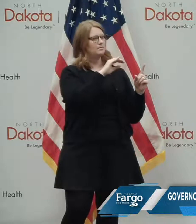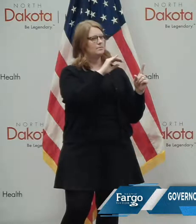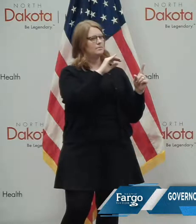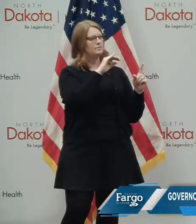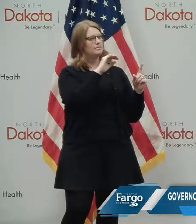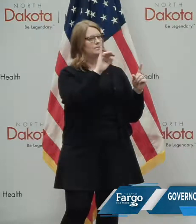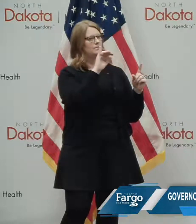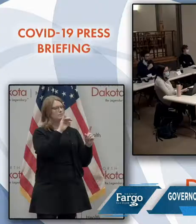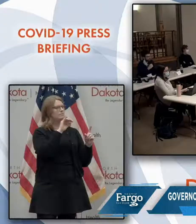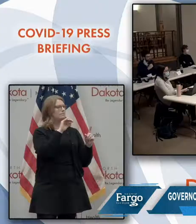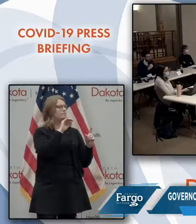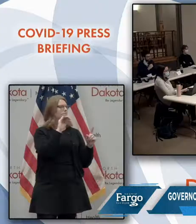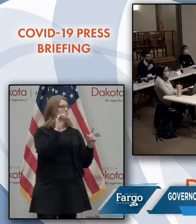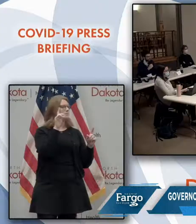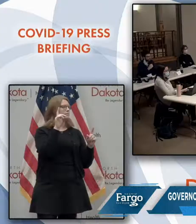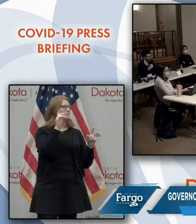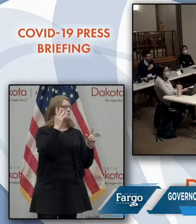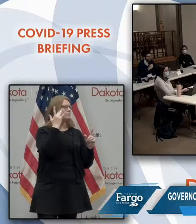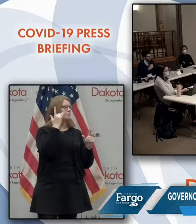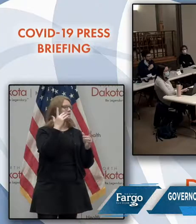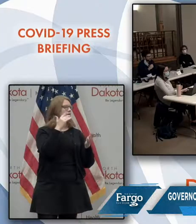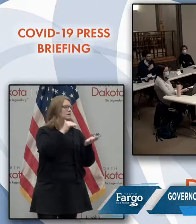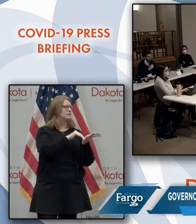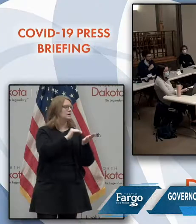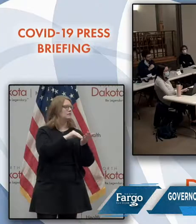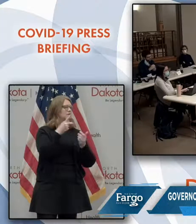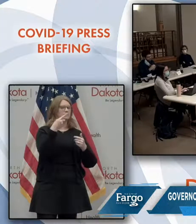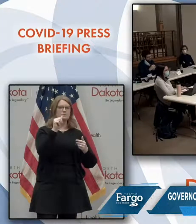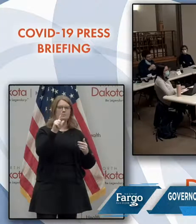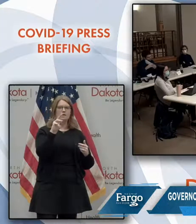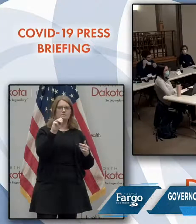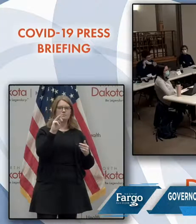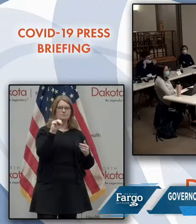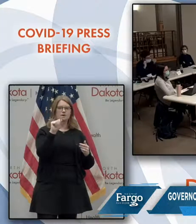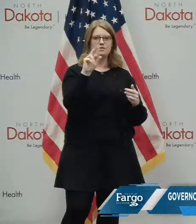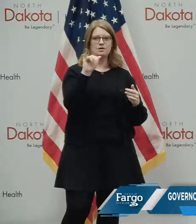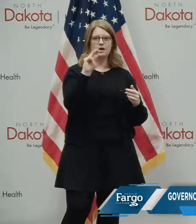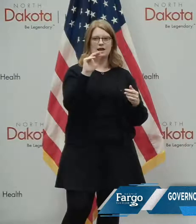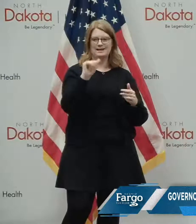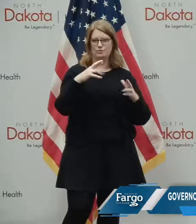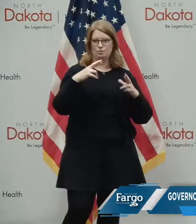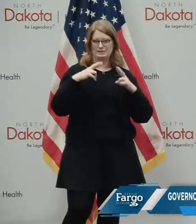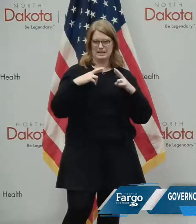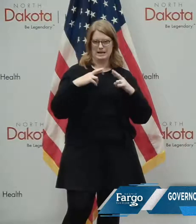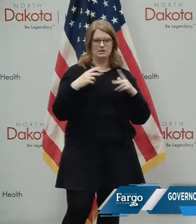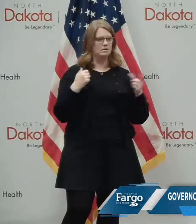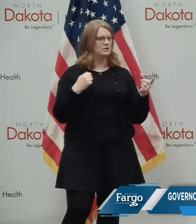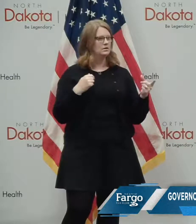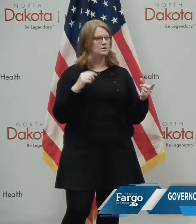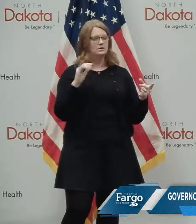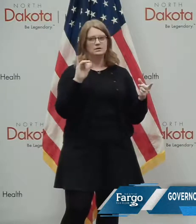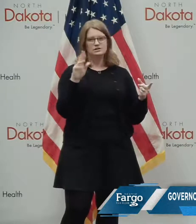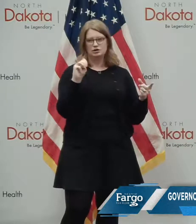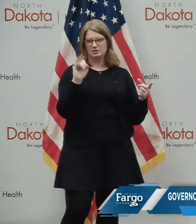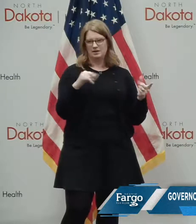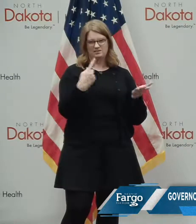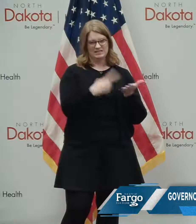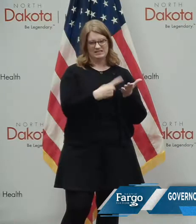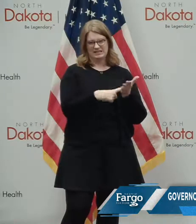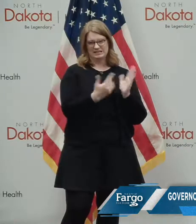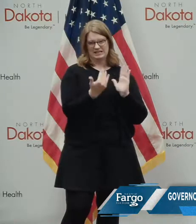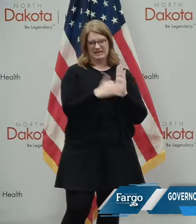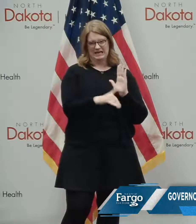Jeremy? Governor, why did Dr. Paul Mariani resign last week? Well, Jeremy, I talked about this extensively